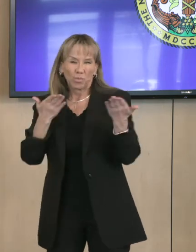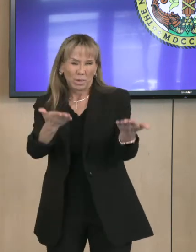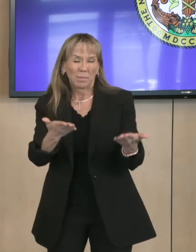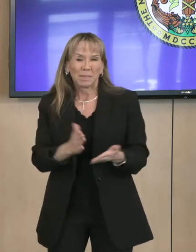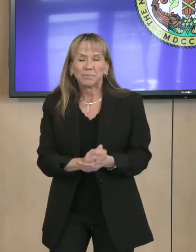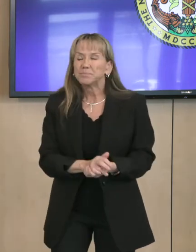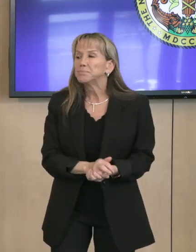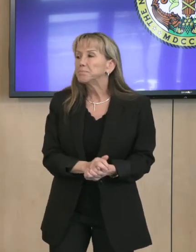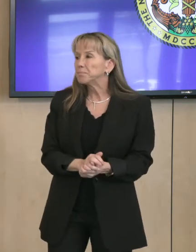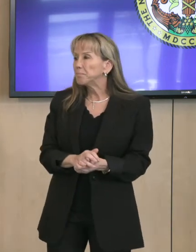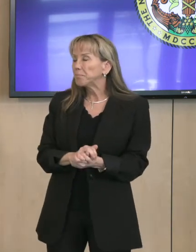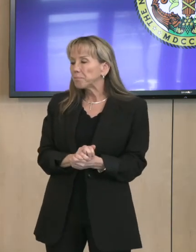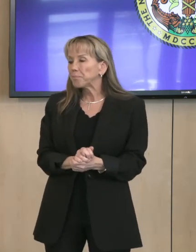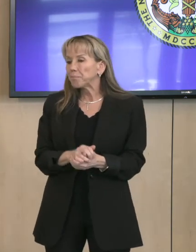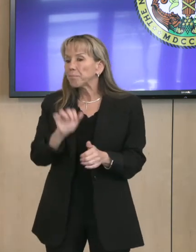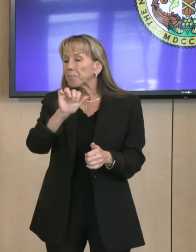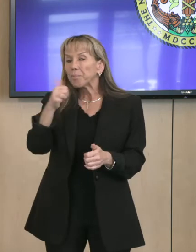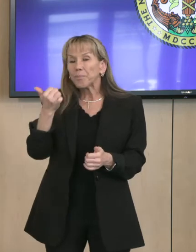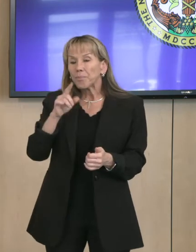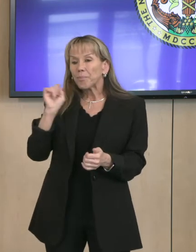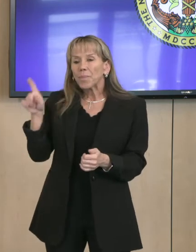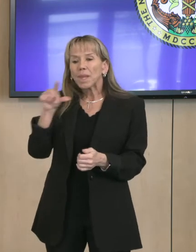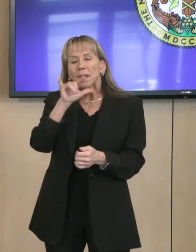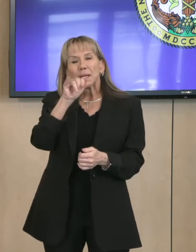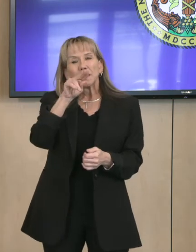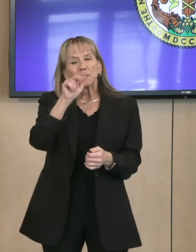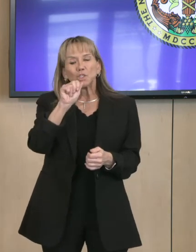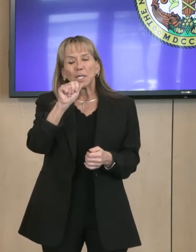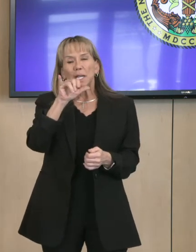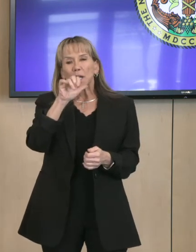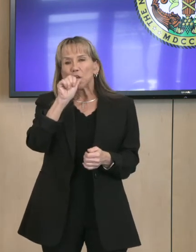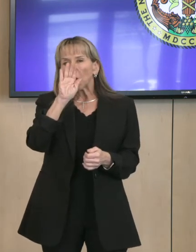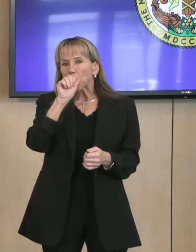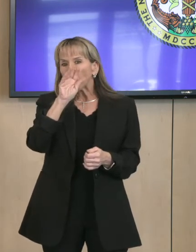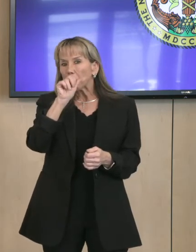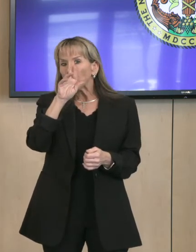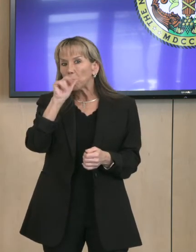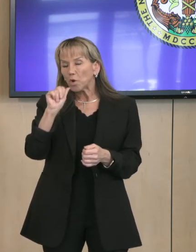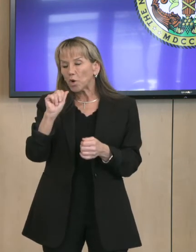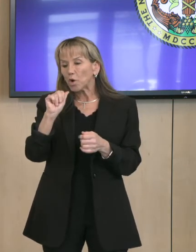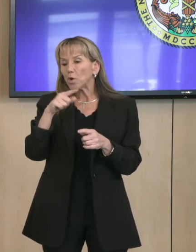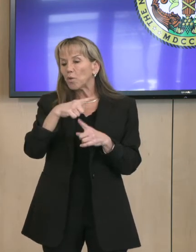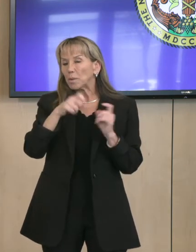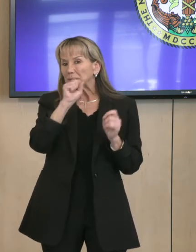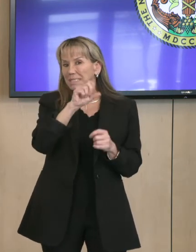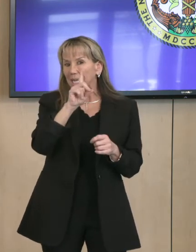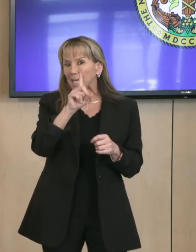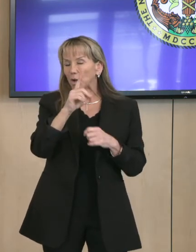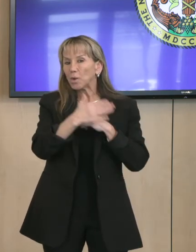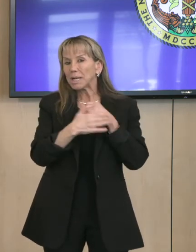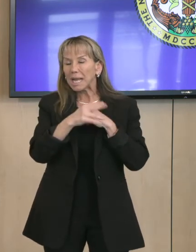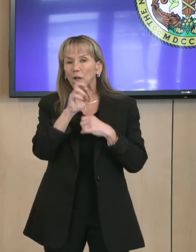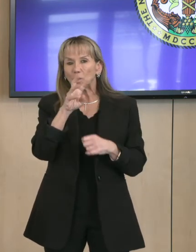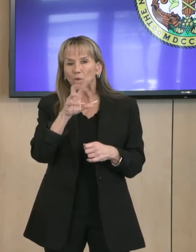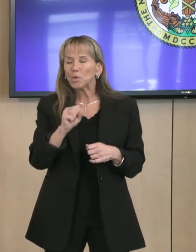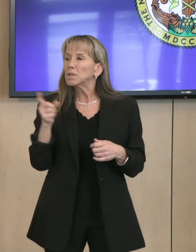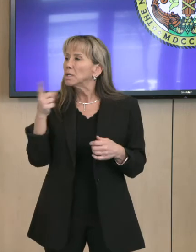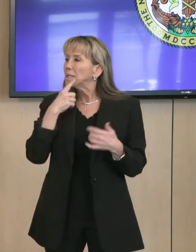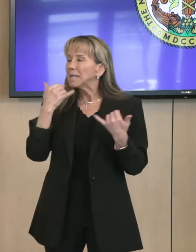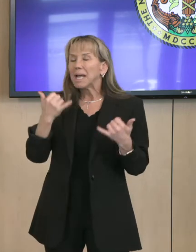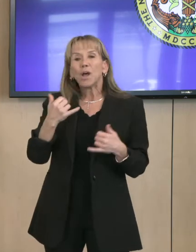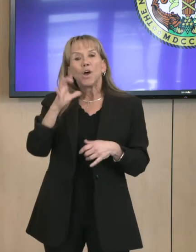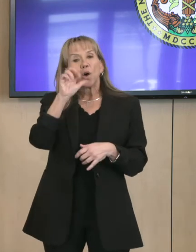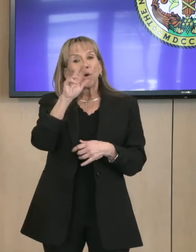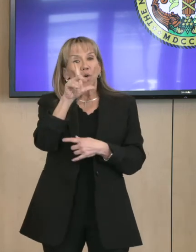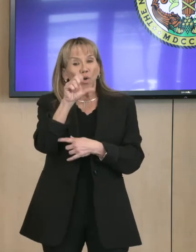question. This one I know you touched on yesterday from Gina Yarbrough of the San Diego County News. 2 Sprouts employees in Carlsbad